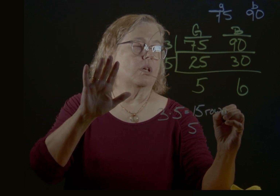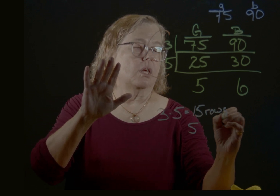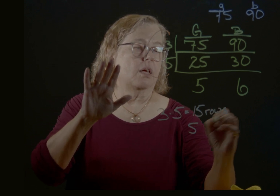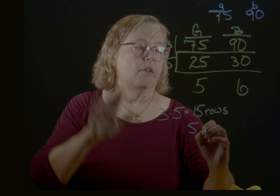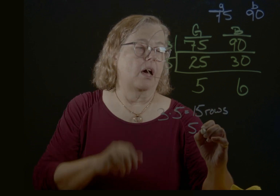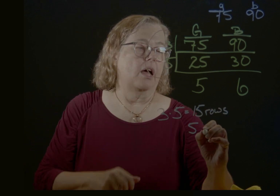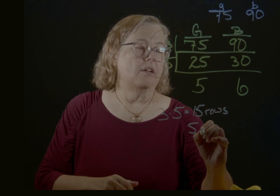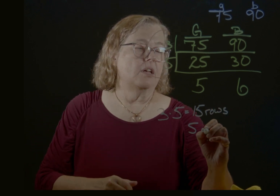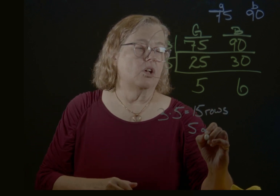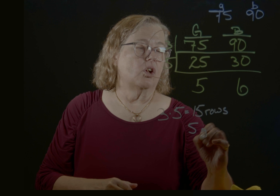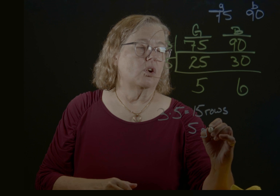15 rows, 5 girls,